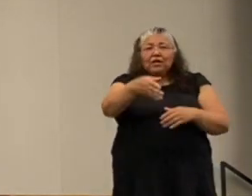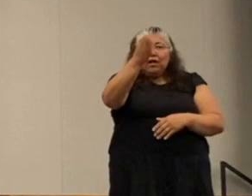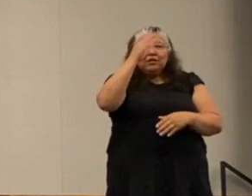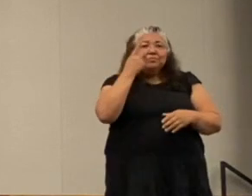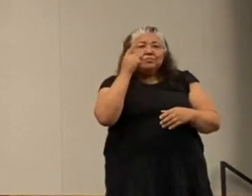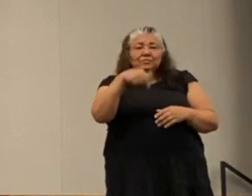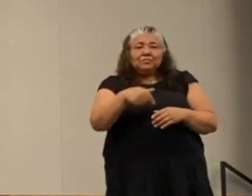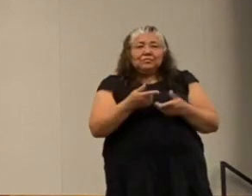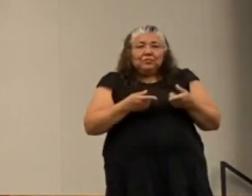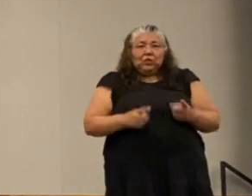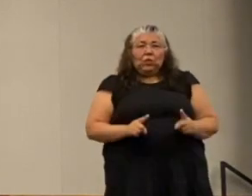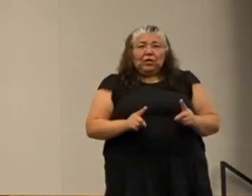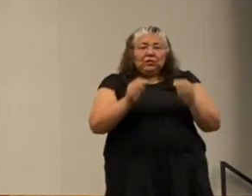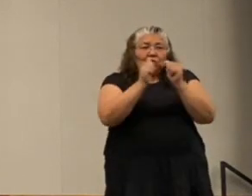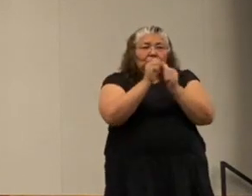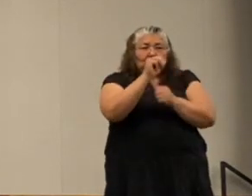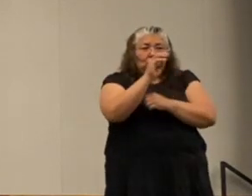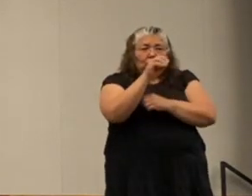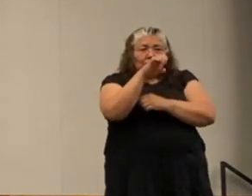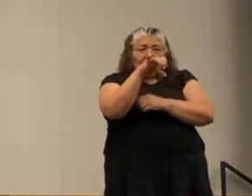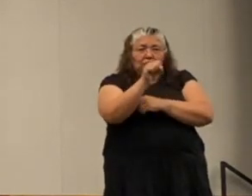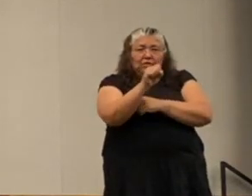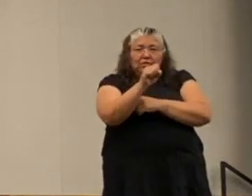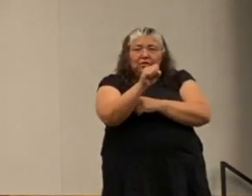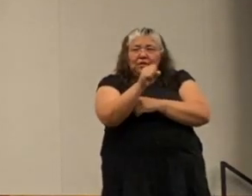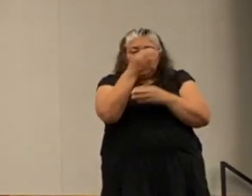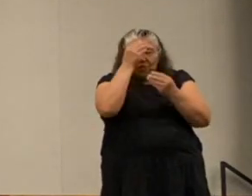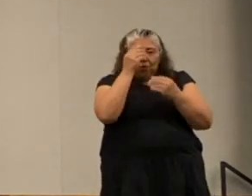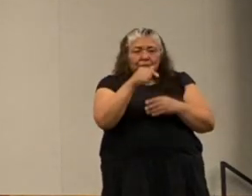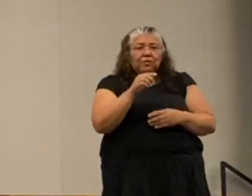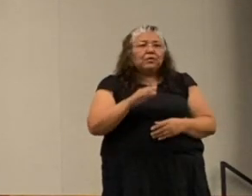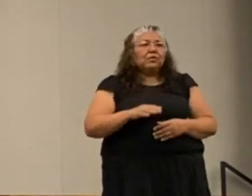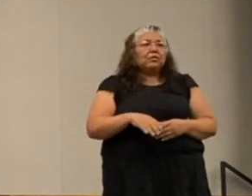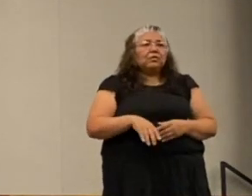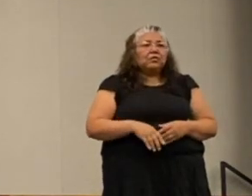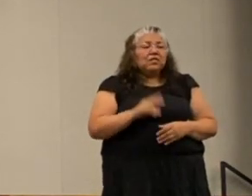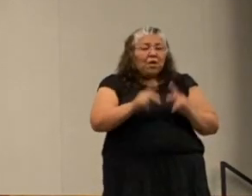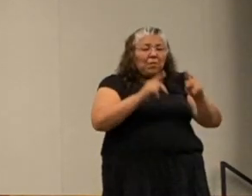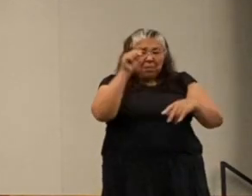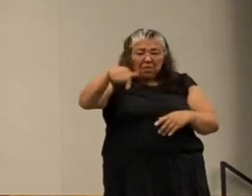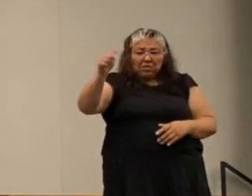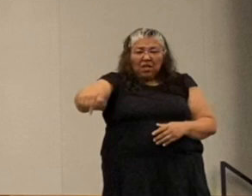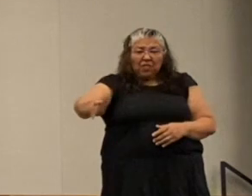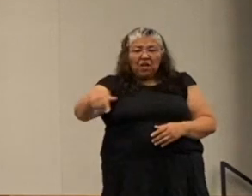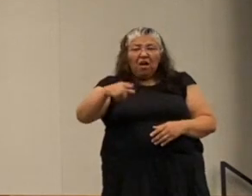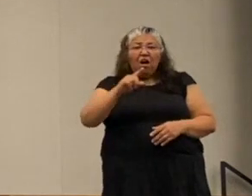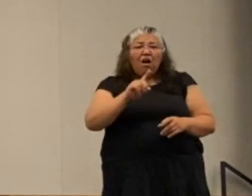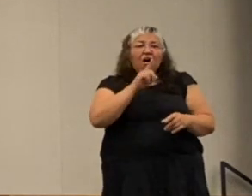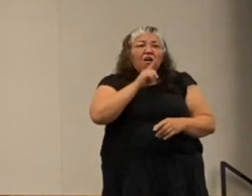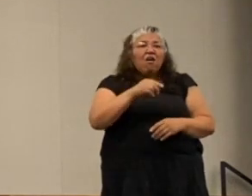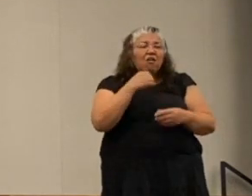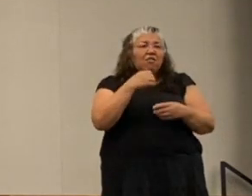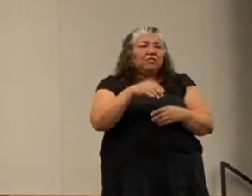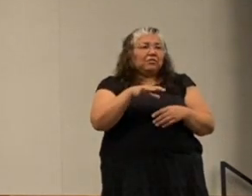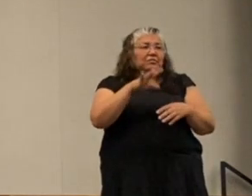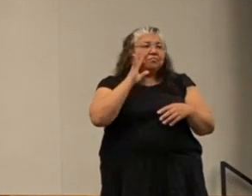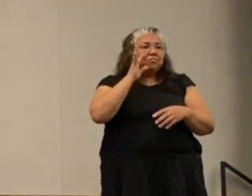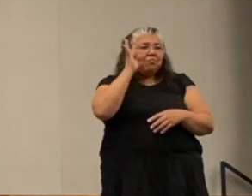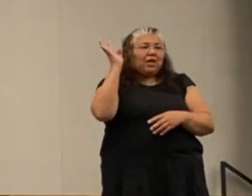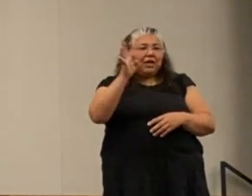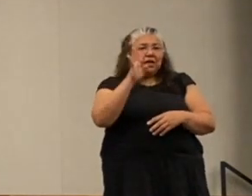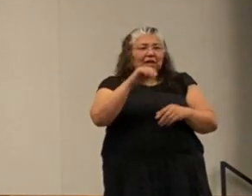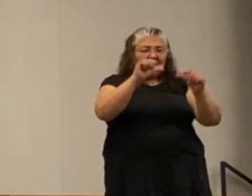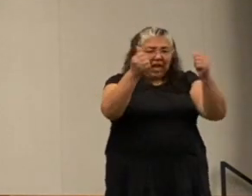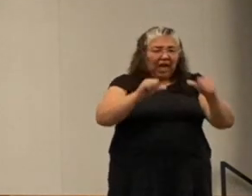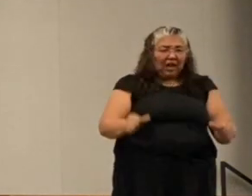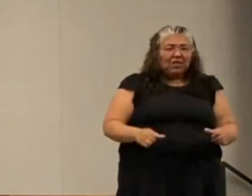this while he's with Moses, and he informs him, the people down there are making idols,